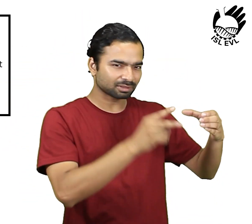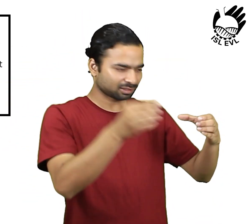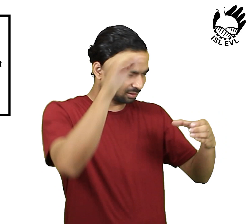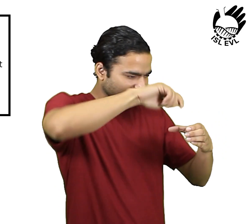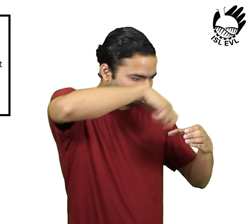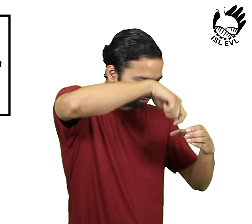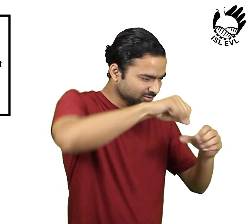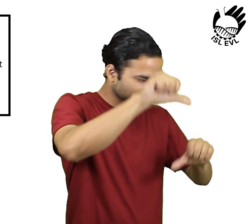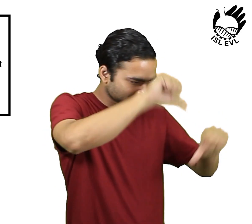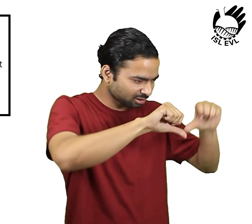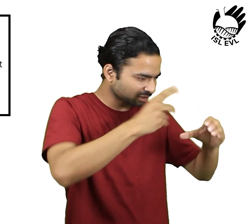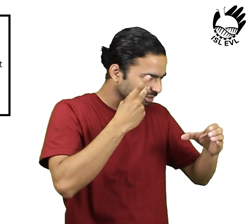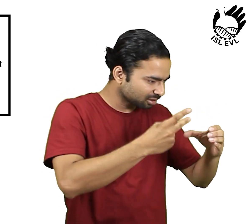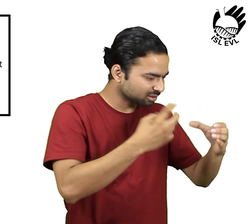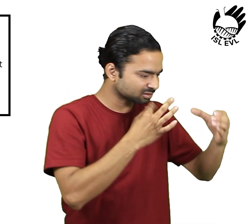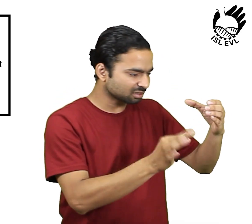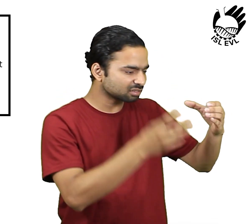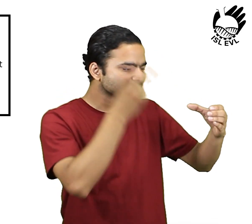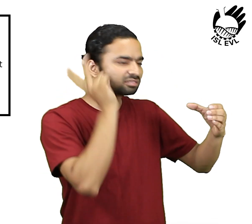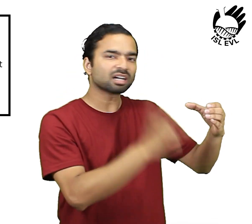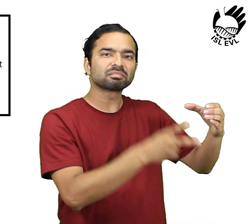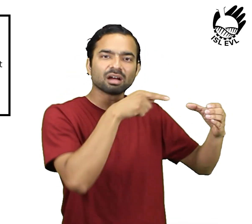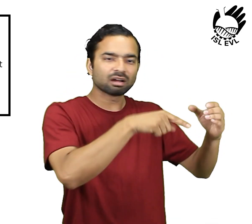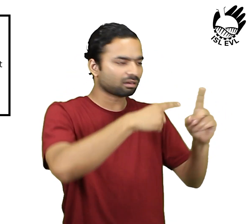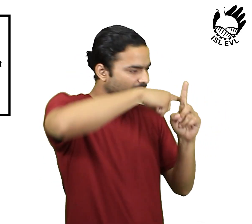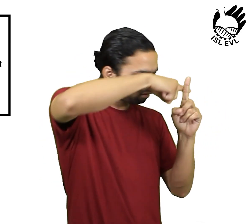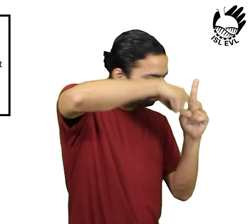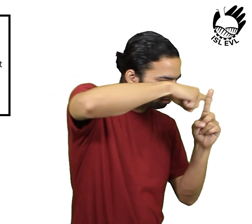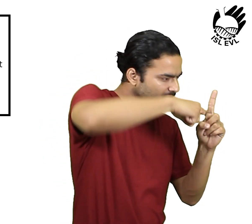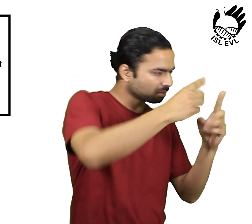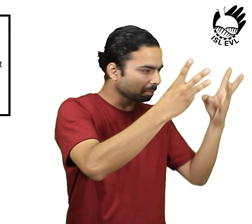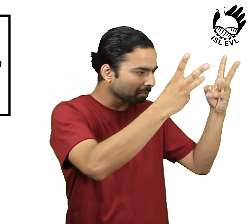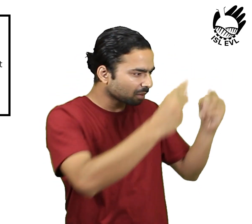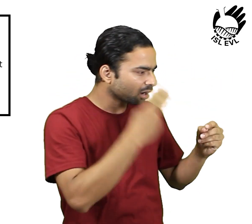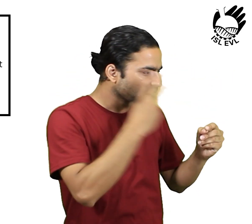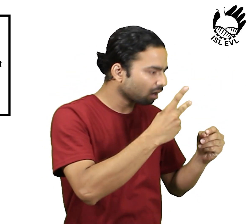of the saturated solution during the experiment. Record in the table E